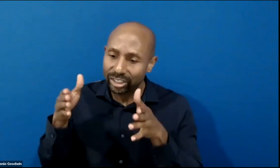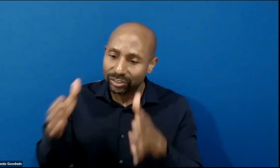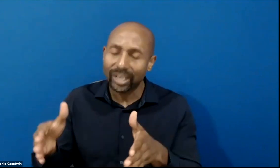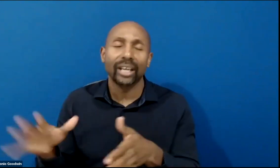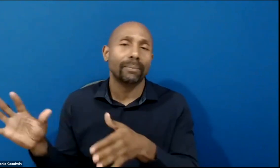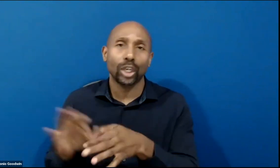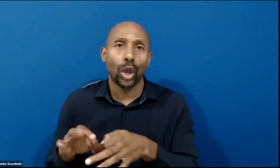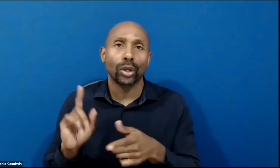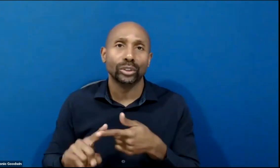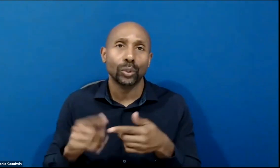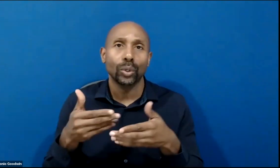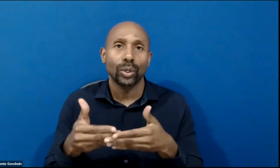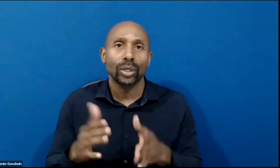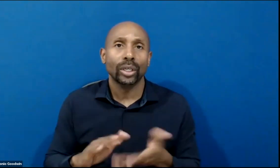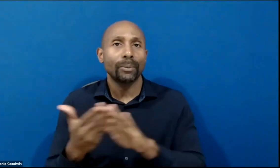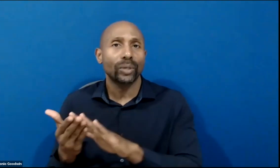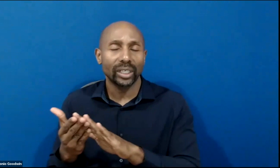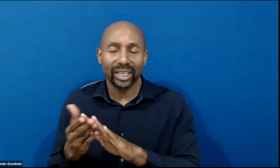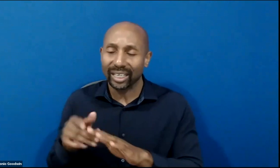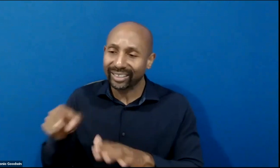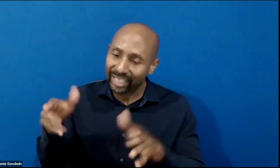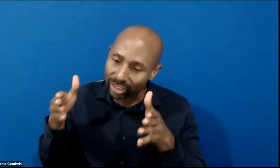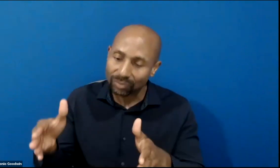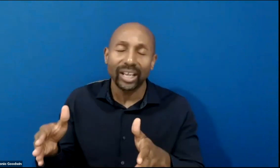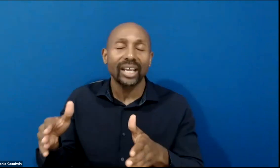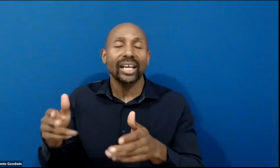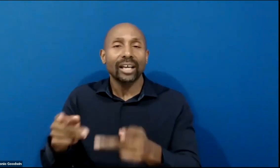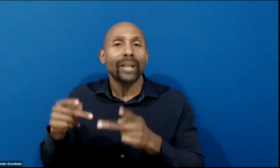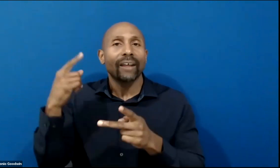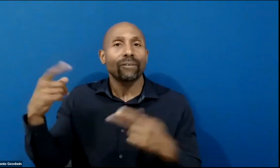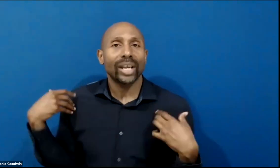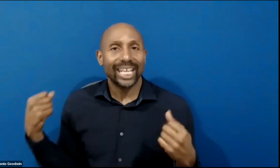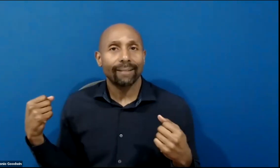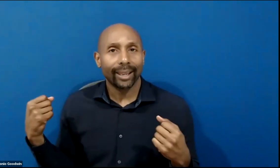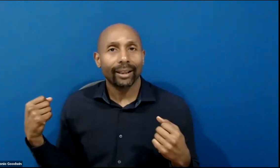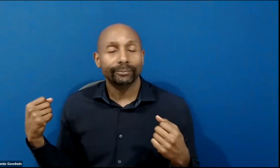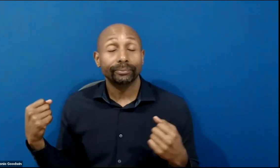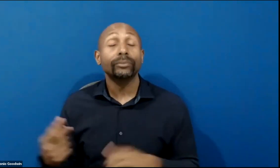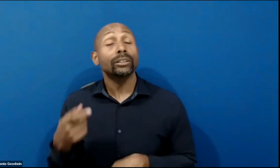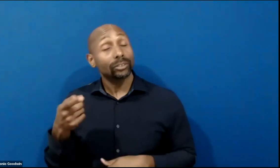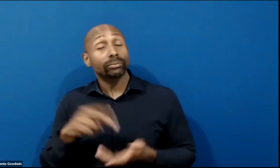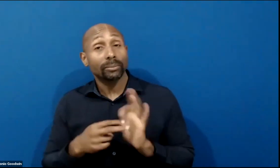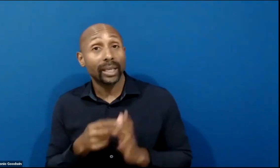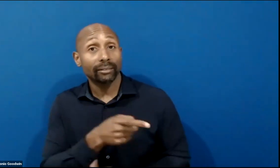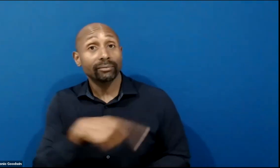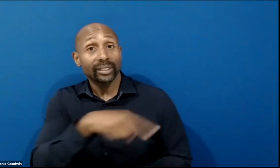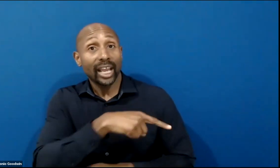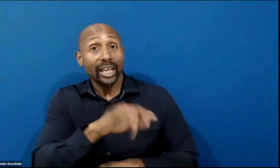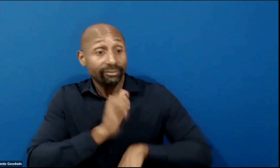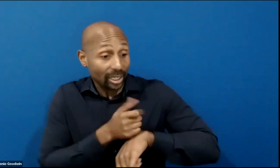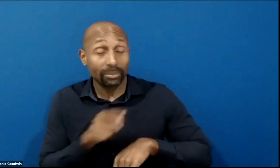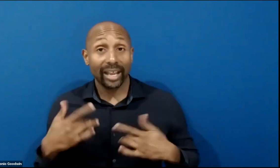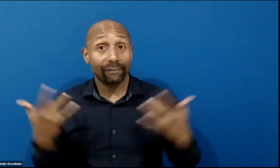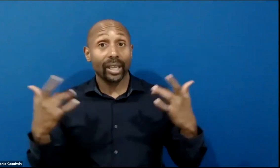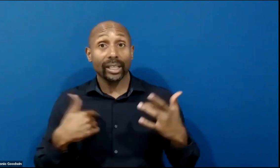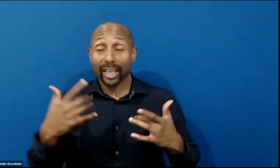a space for healing. And so, you know, part of that was going out and, you know, bringing in